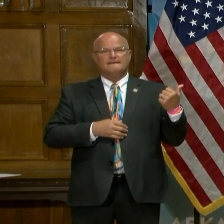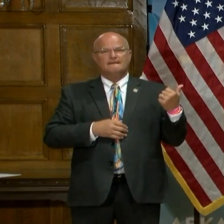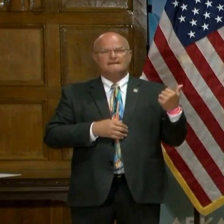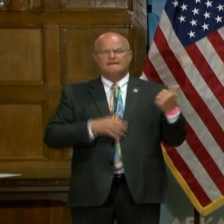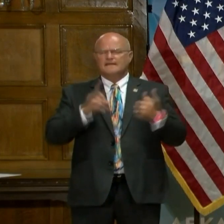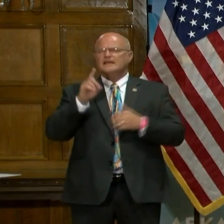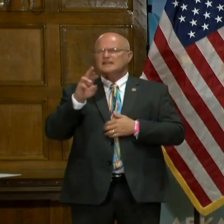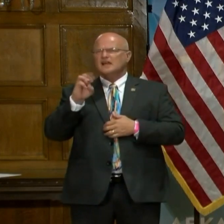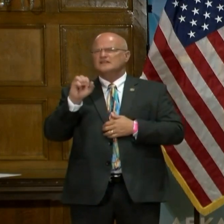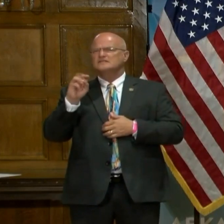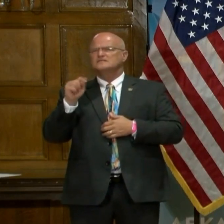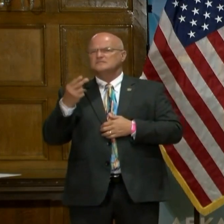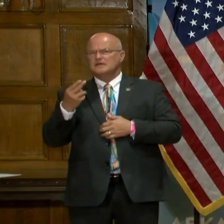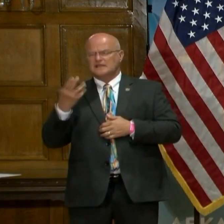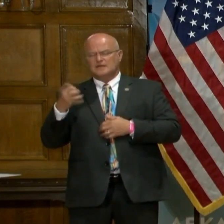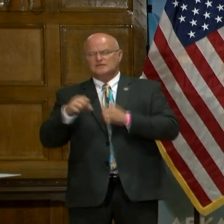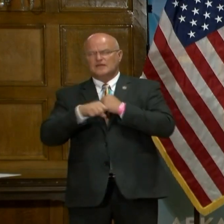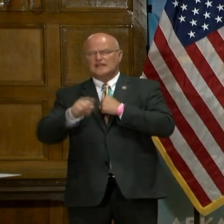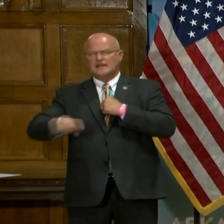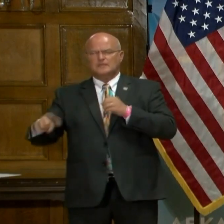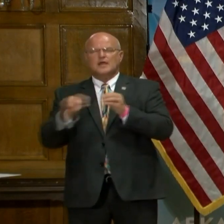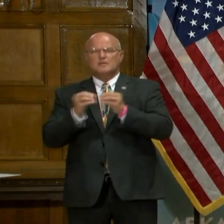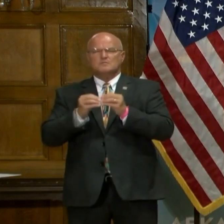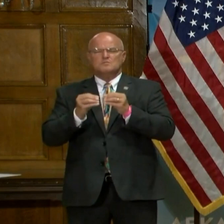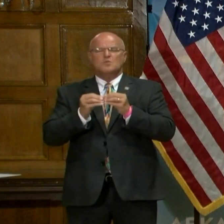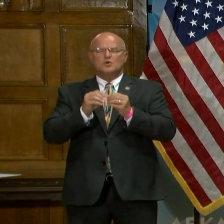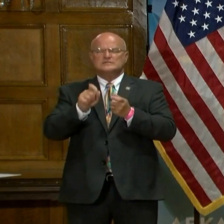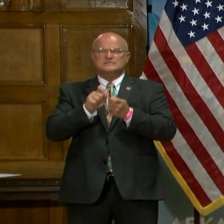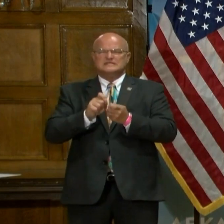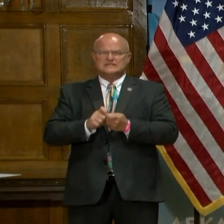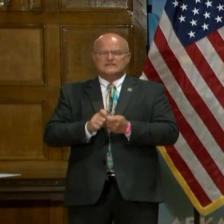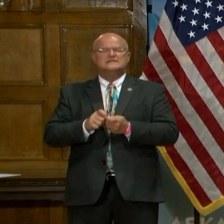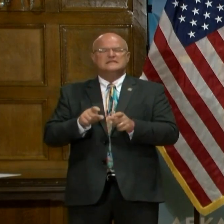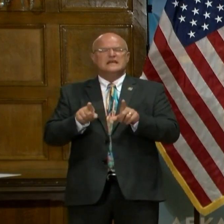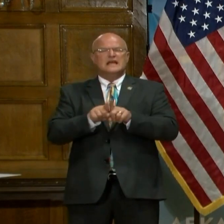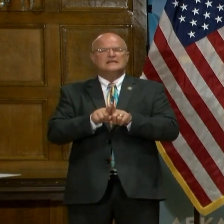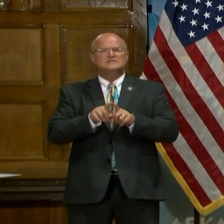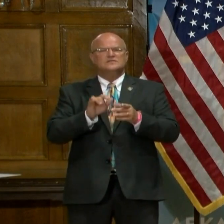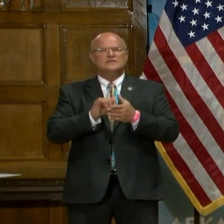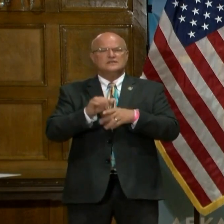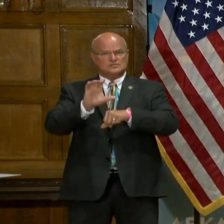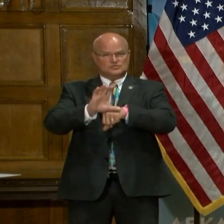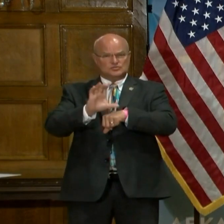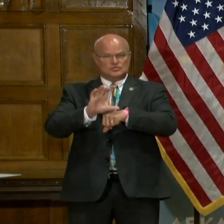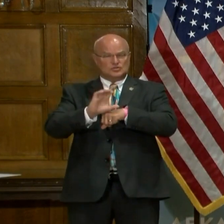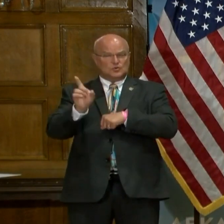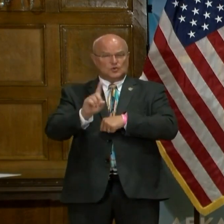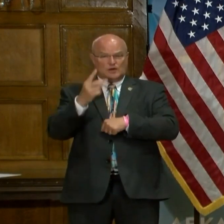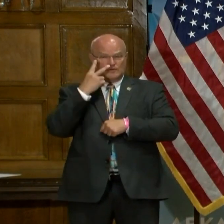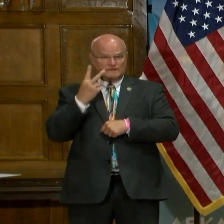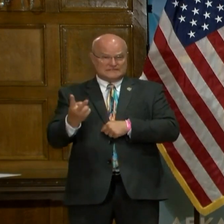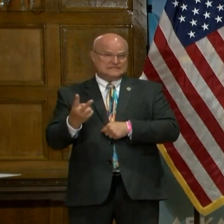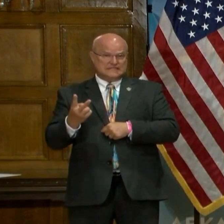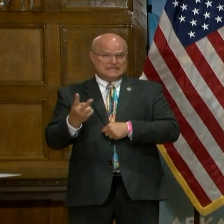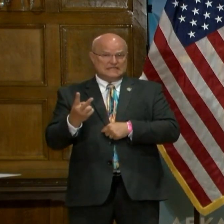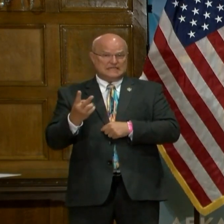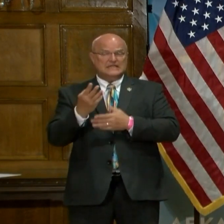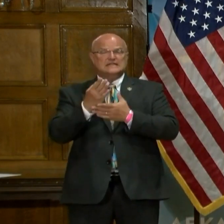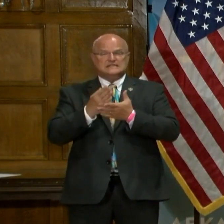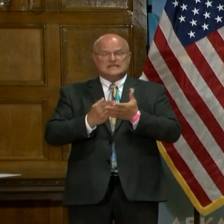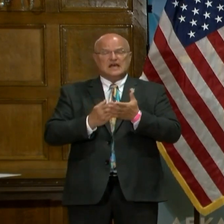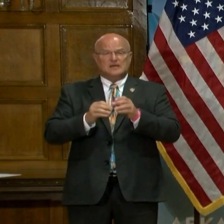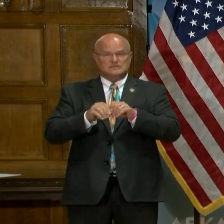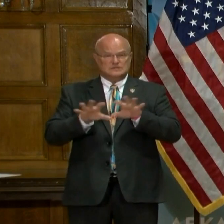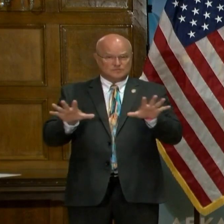And Dr. Smith, if he wants to elaborate on the specifics as to the churches and where we've seen